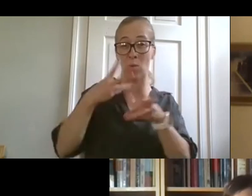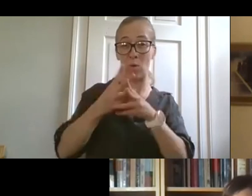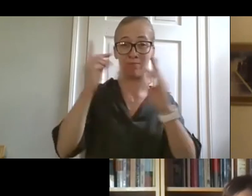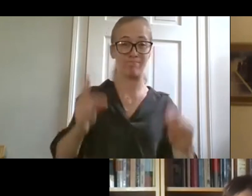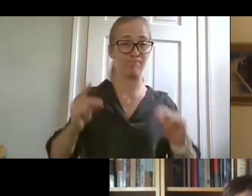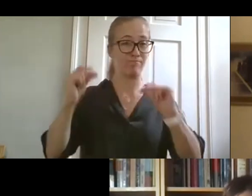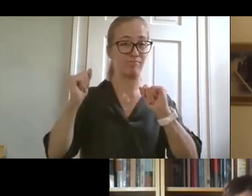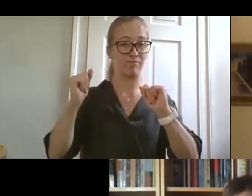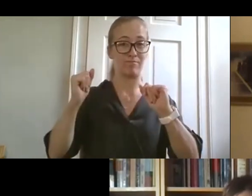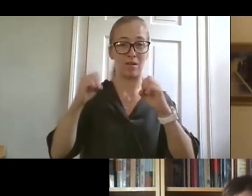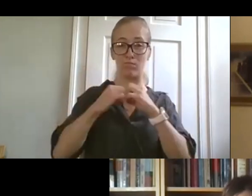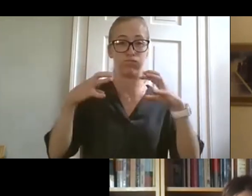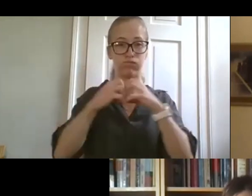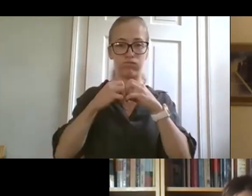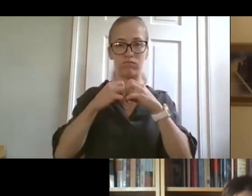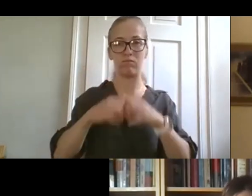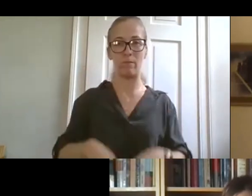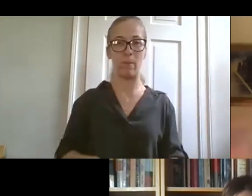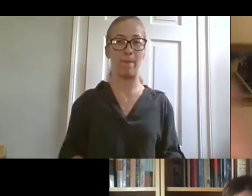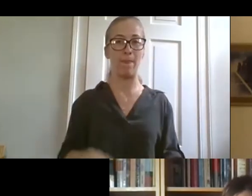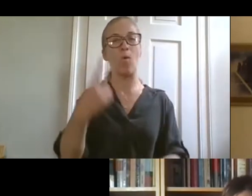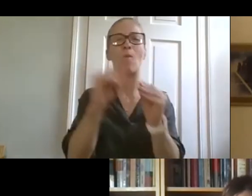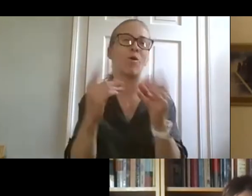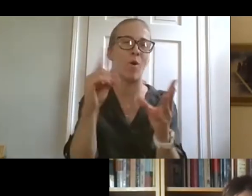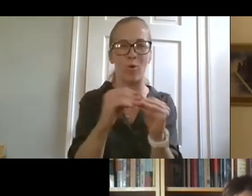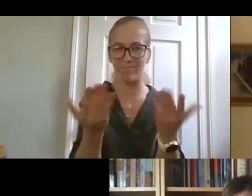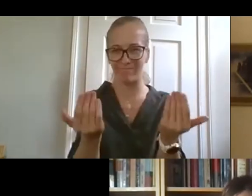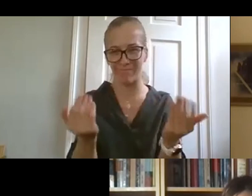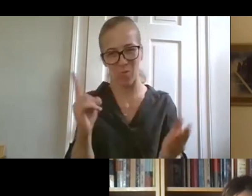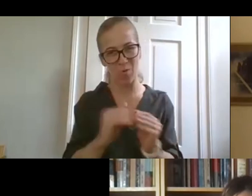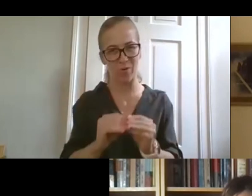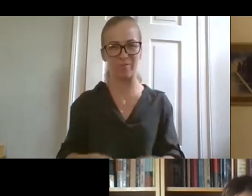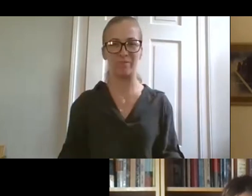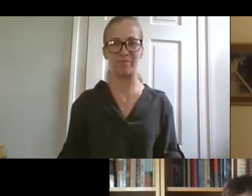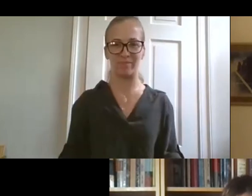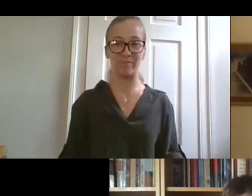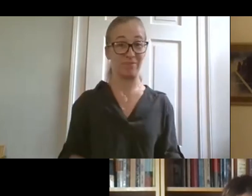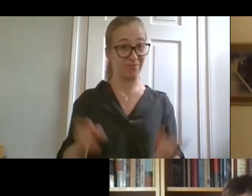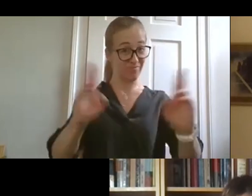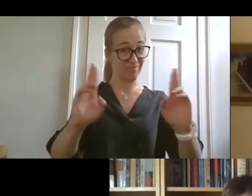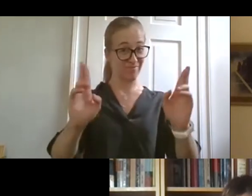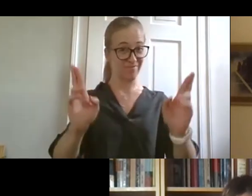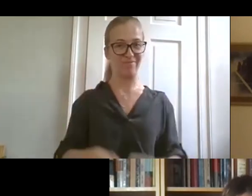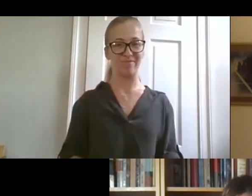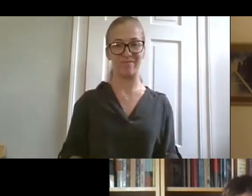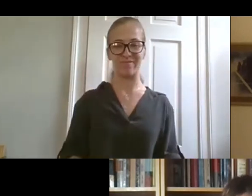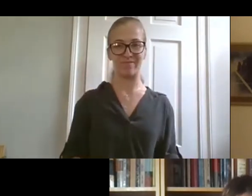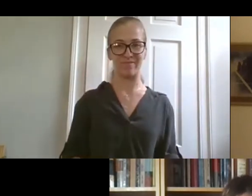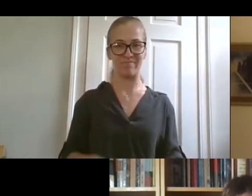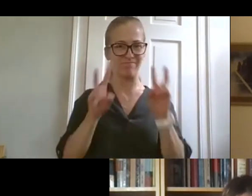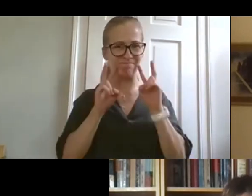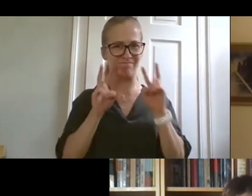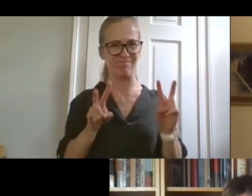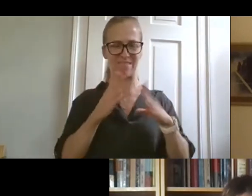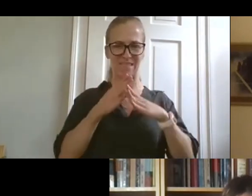instantaneous spasms. Okay, one more. Here we go. You ready? How opulent this silence